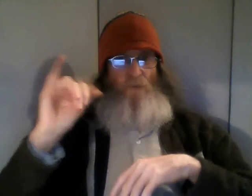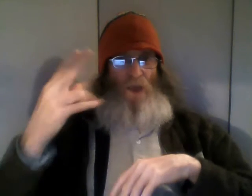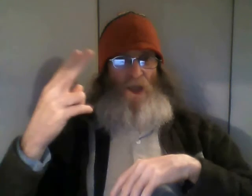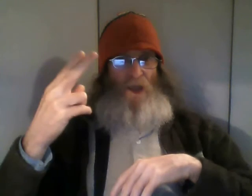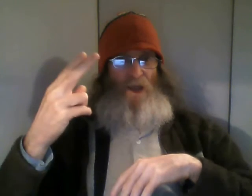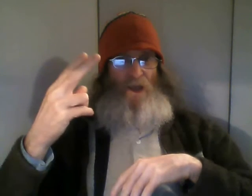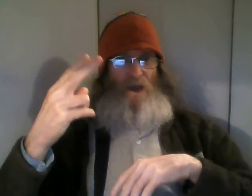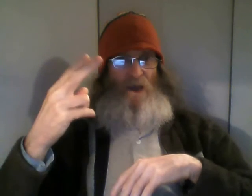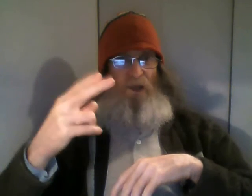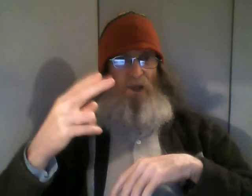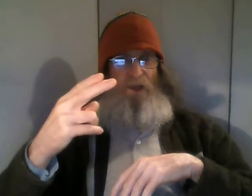they just added 5 dates yesterday.